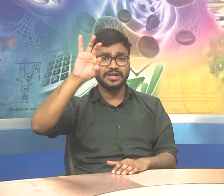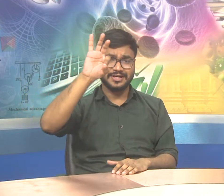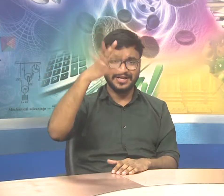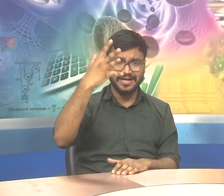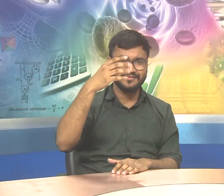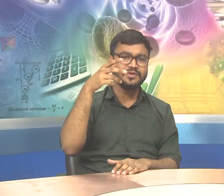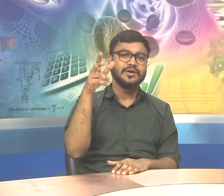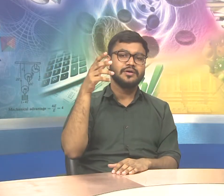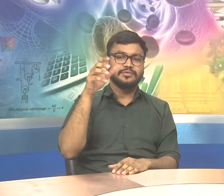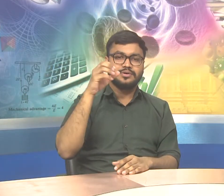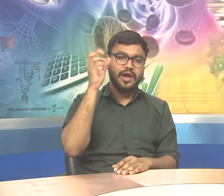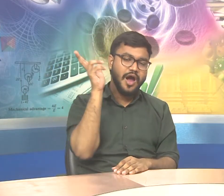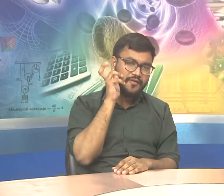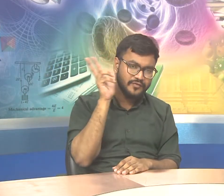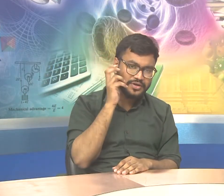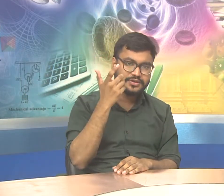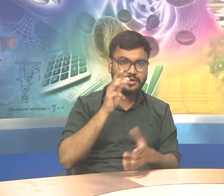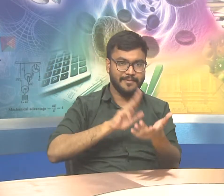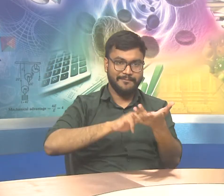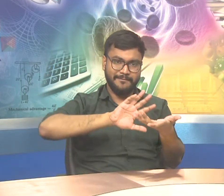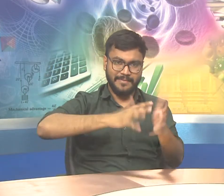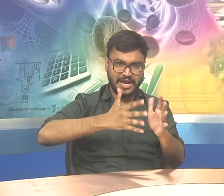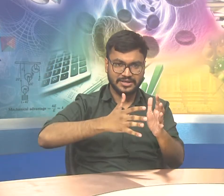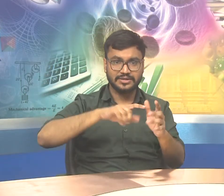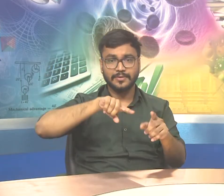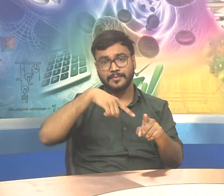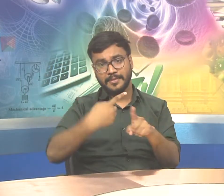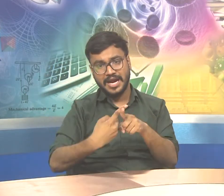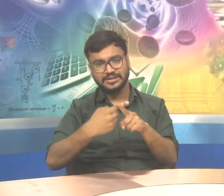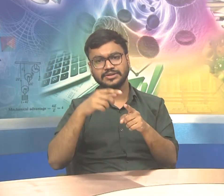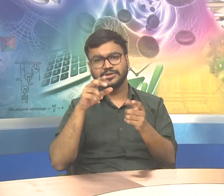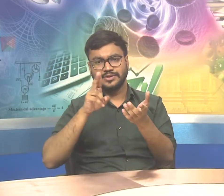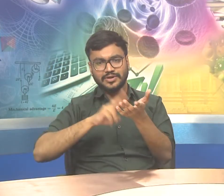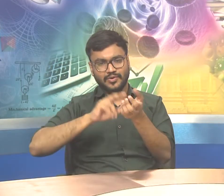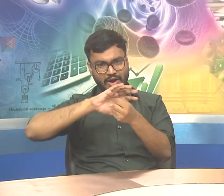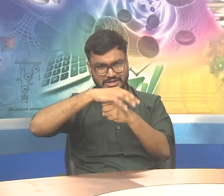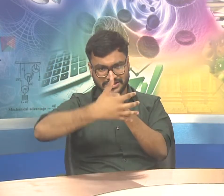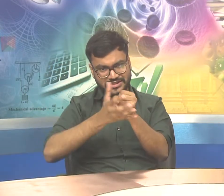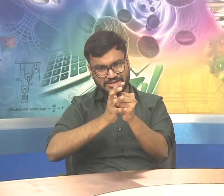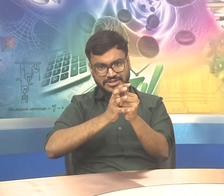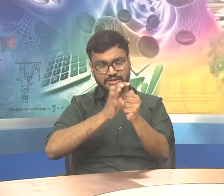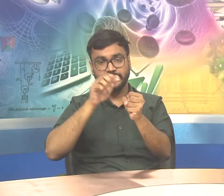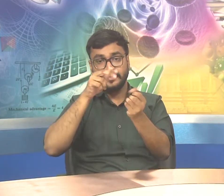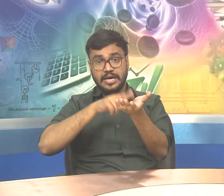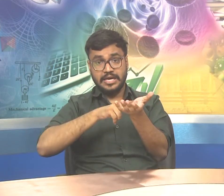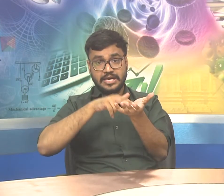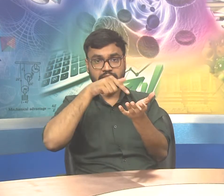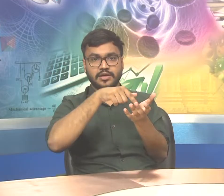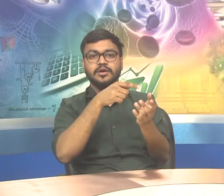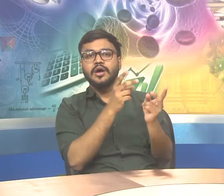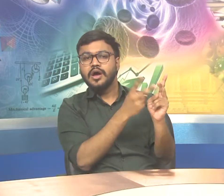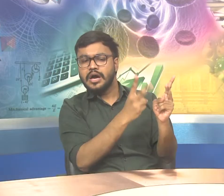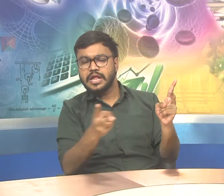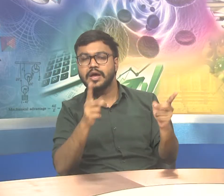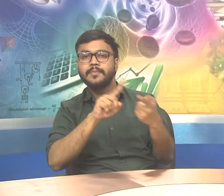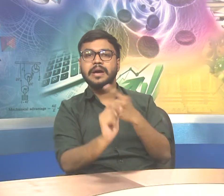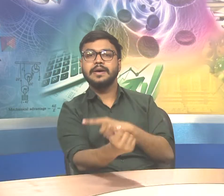Energy exists in many forms like mechanical, heat, light, electrical, sound,